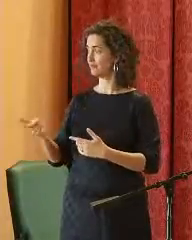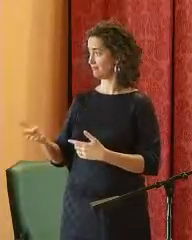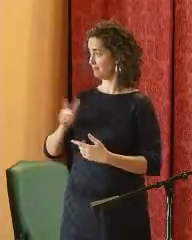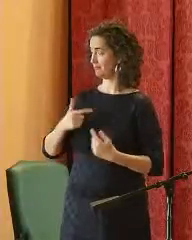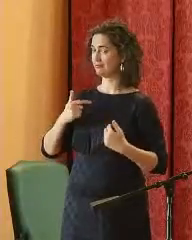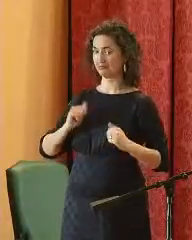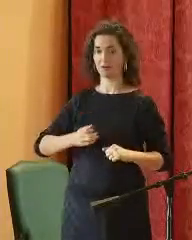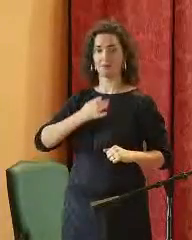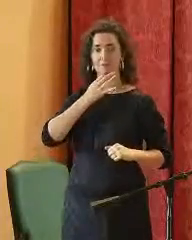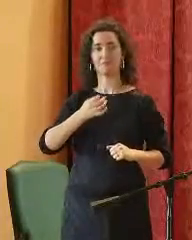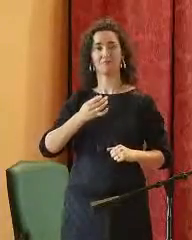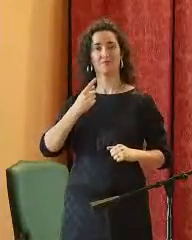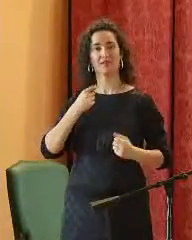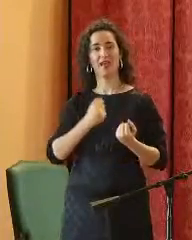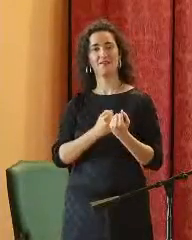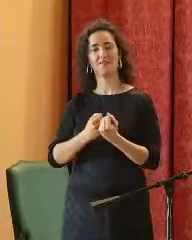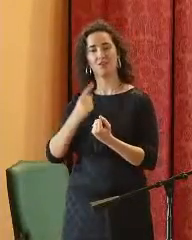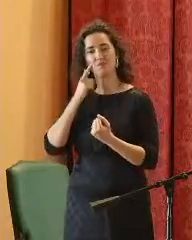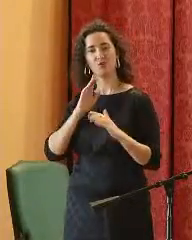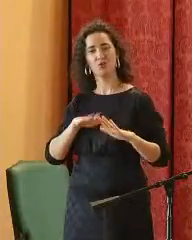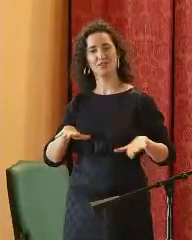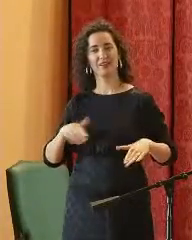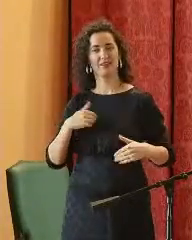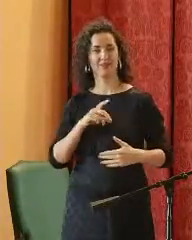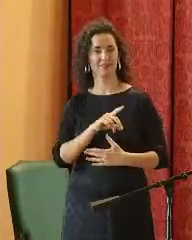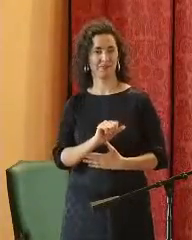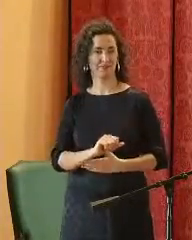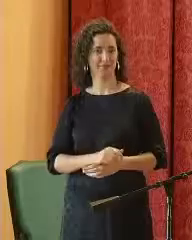with disabilities. And